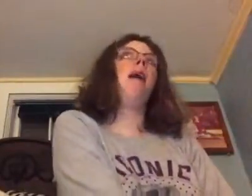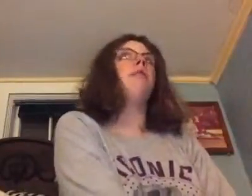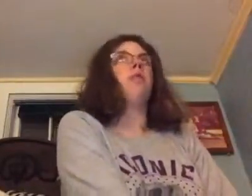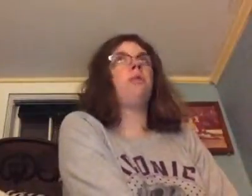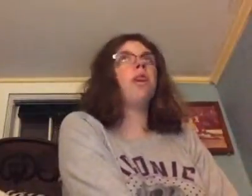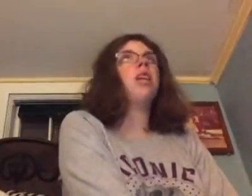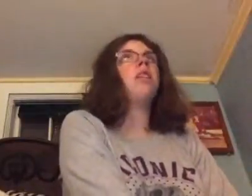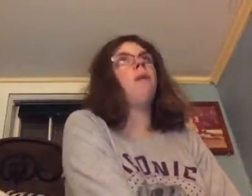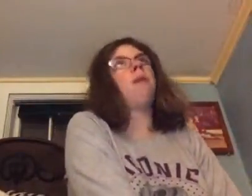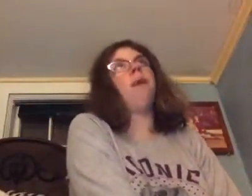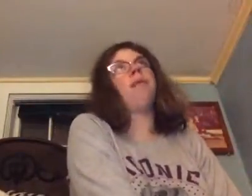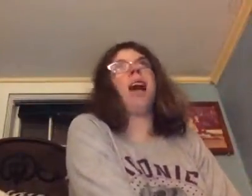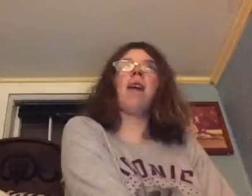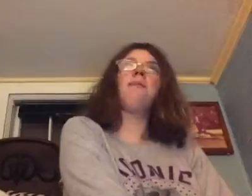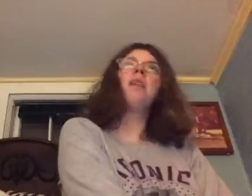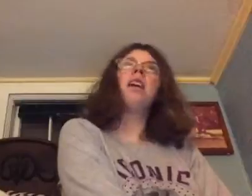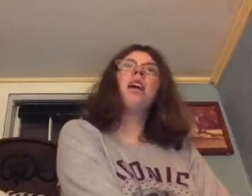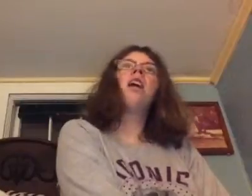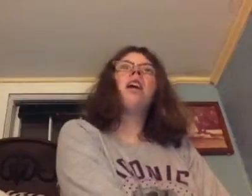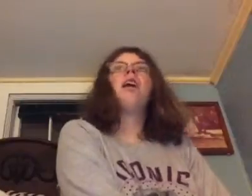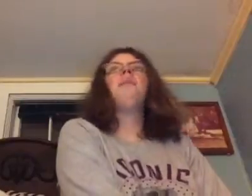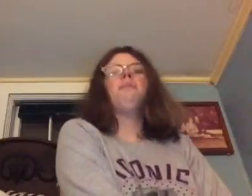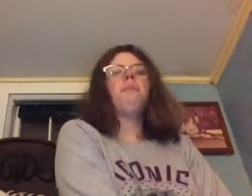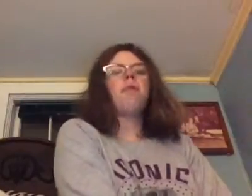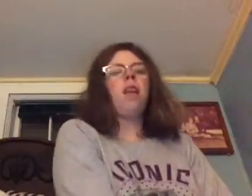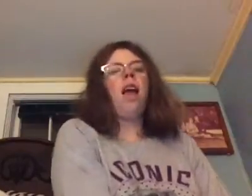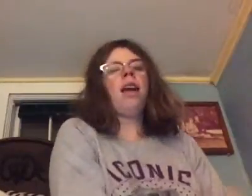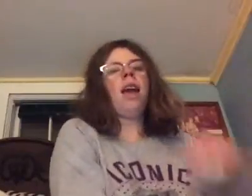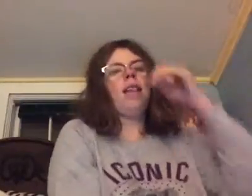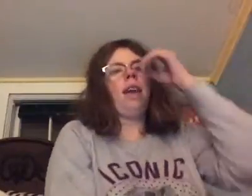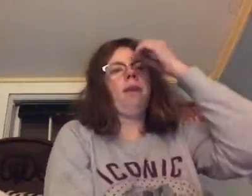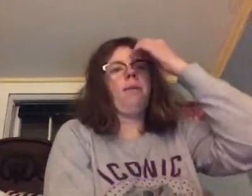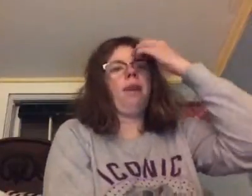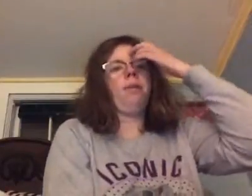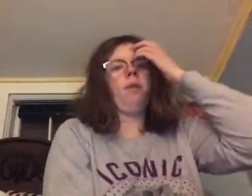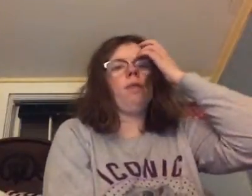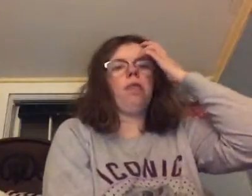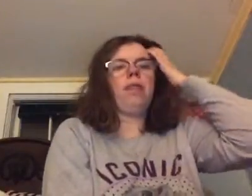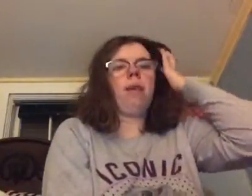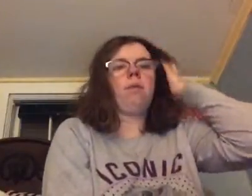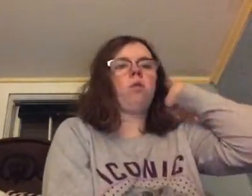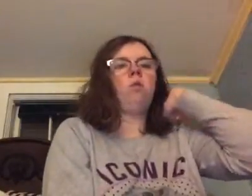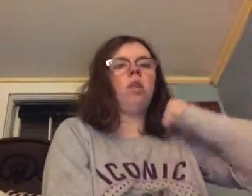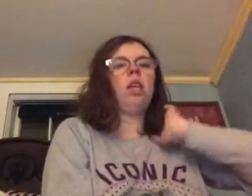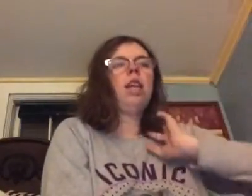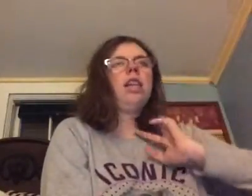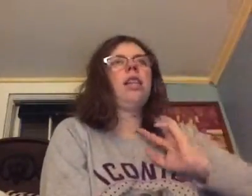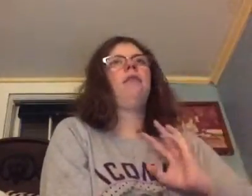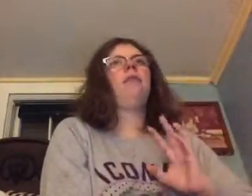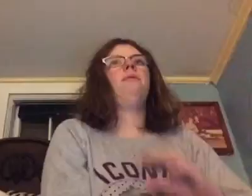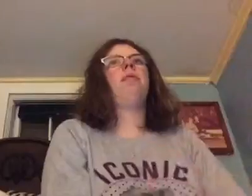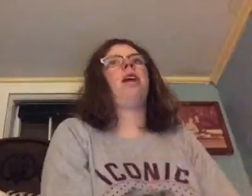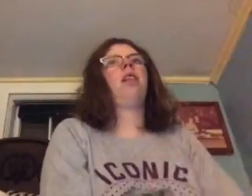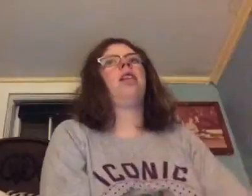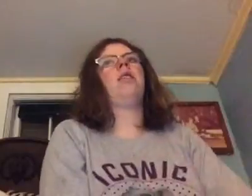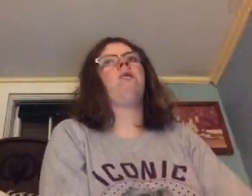was 3 to probably about the time I got to 9th grade, because we always went to the same school and stuff, and then when I got to 9th